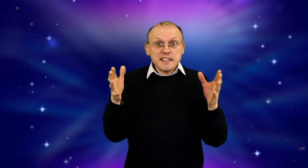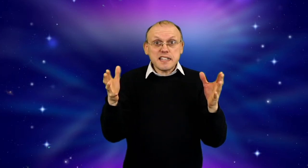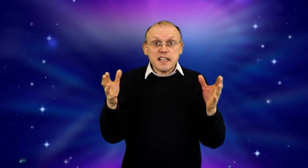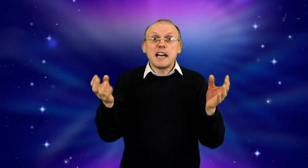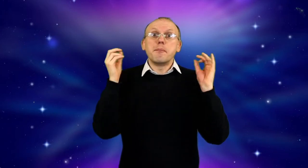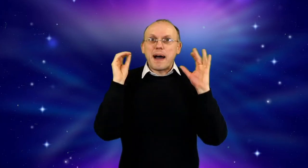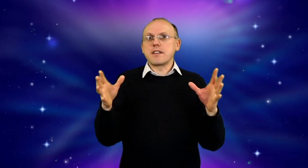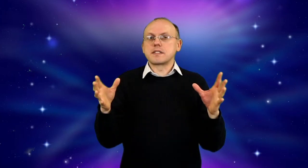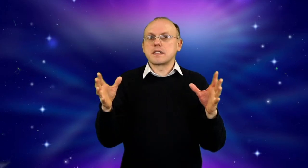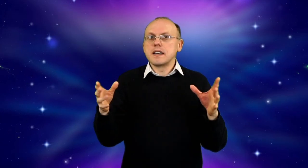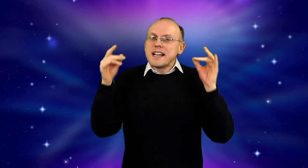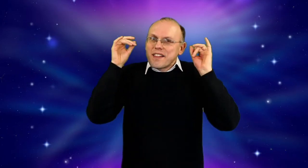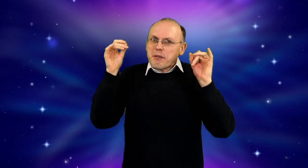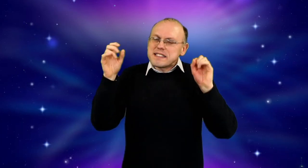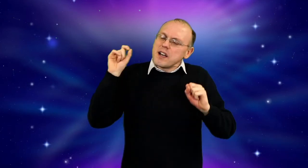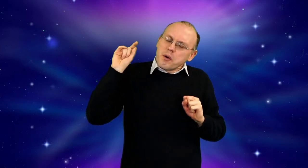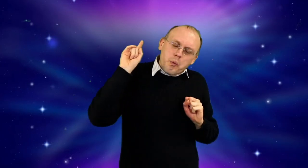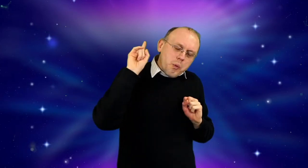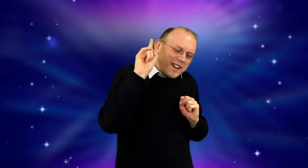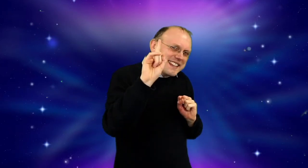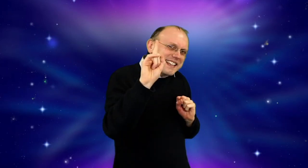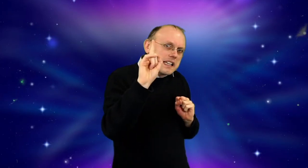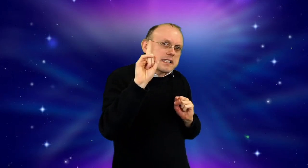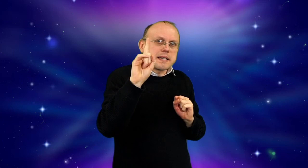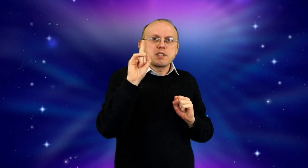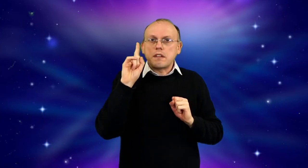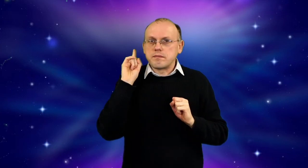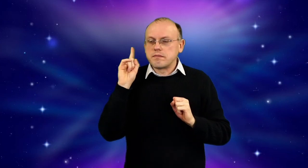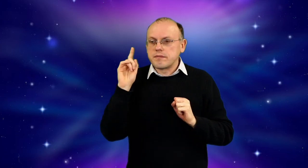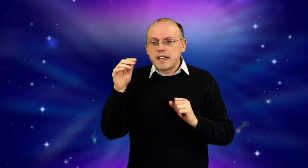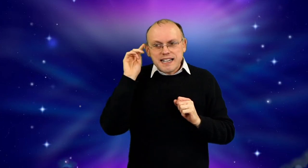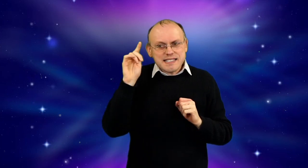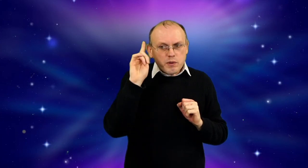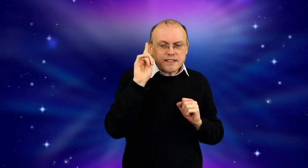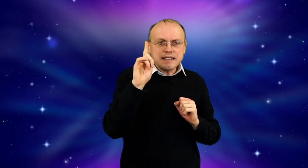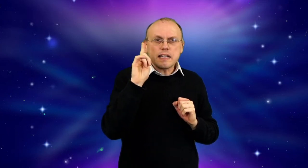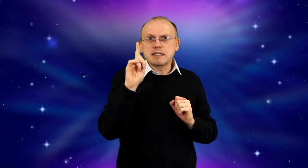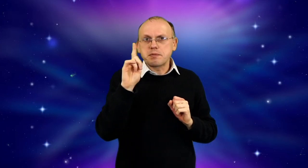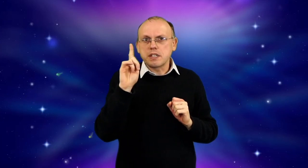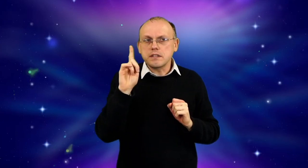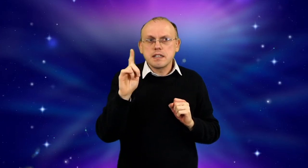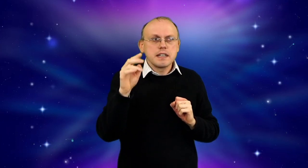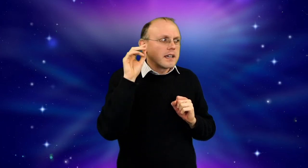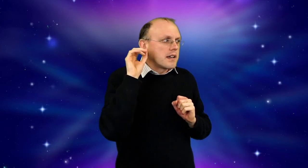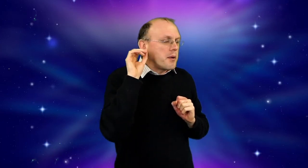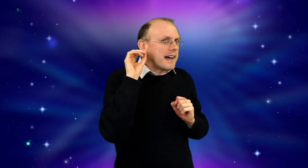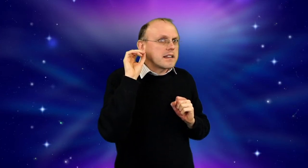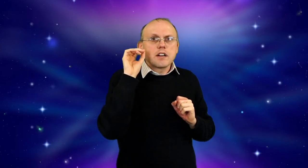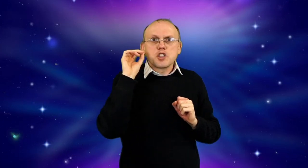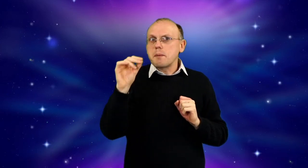indeed biased. There is one tiny exception. And I say one tiny exception about job